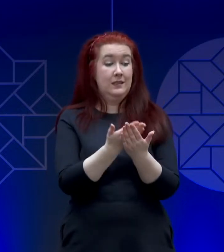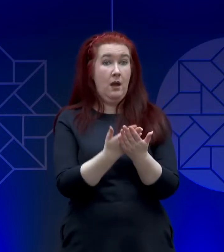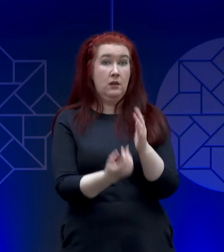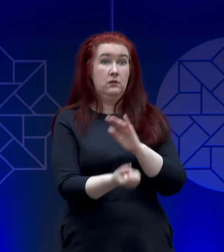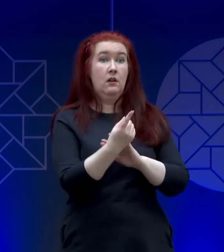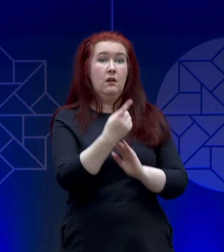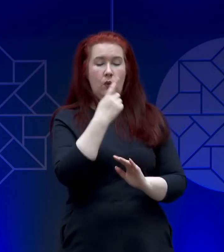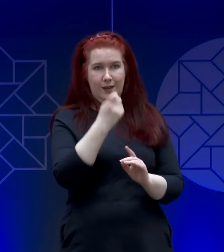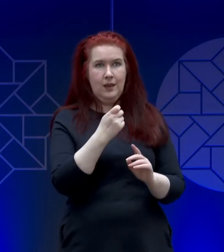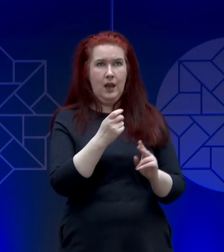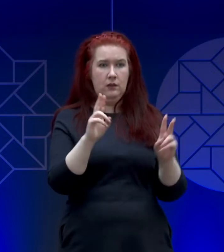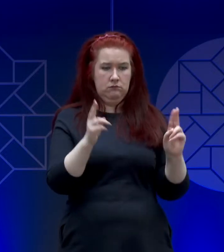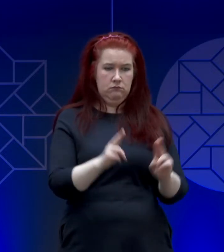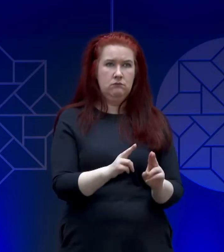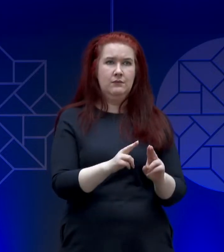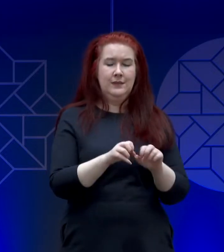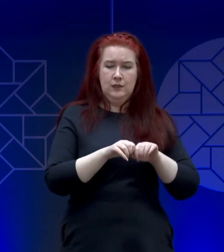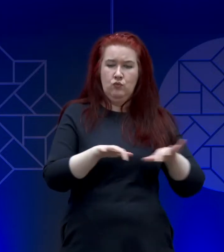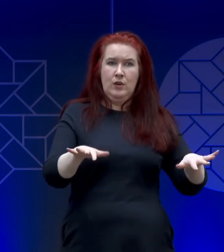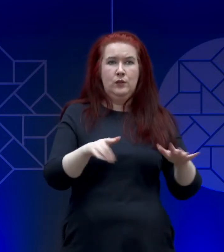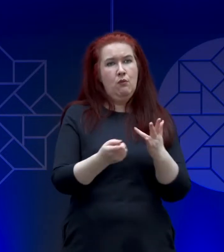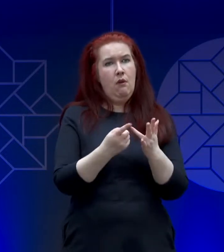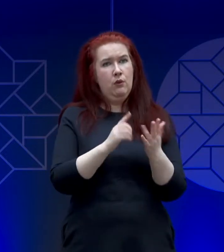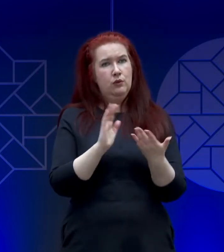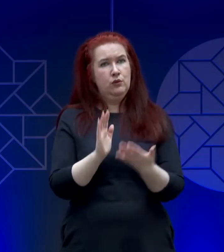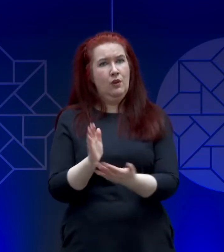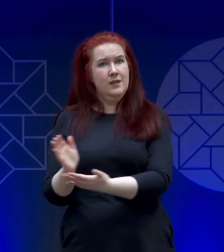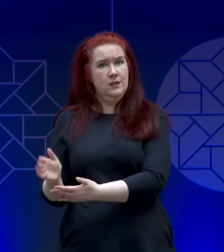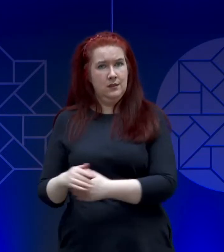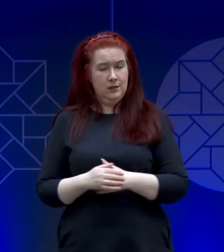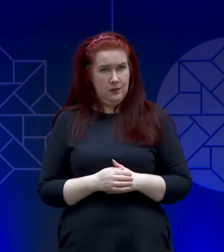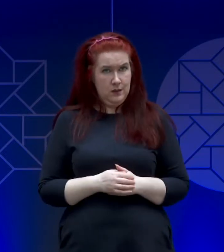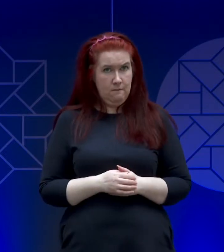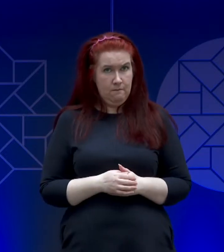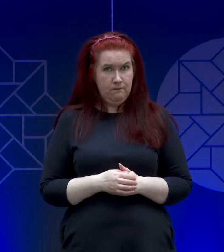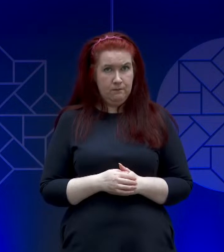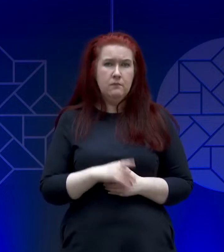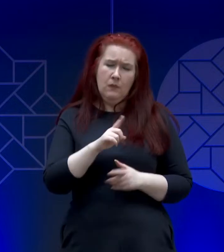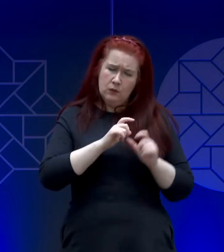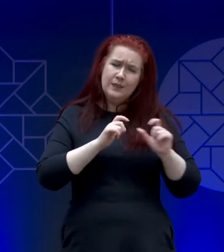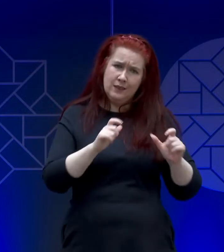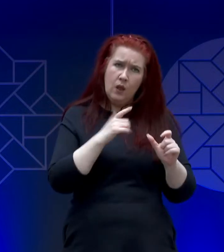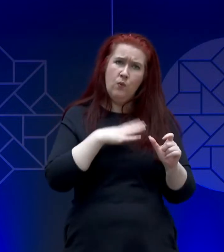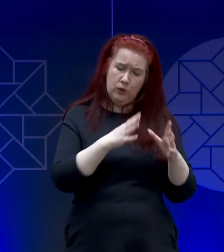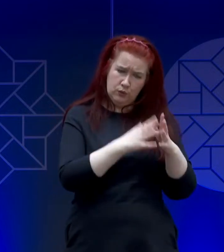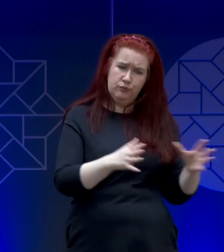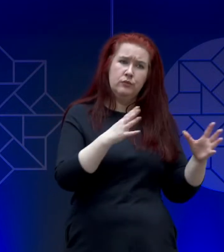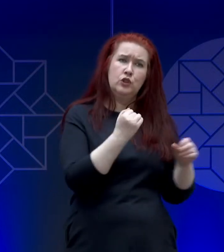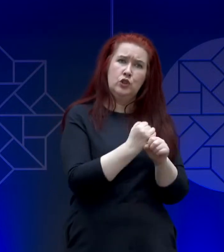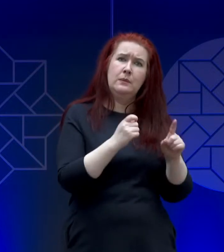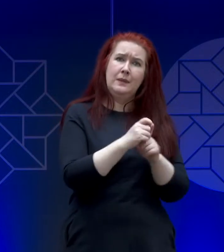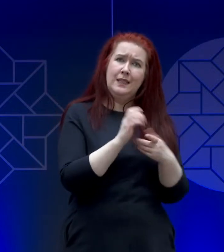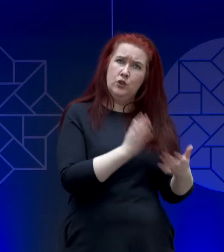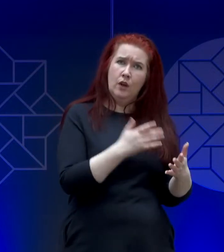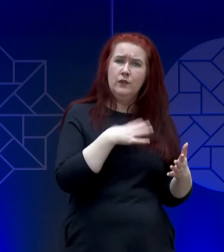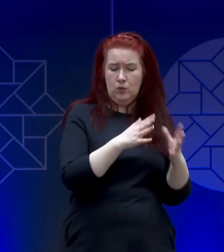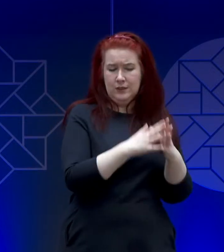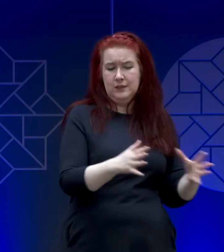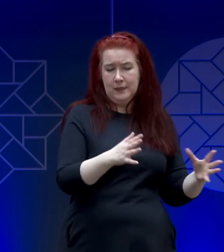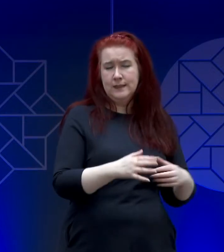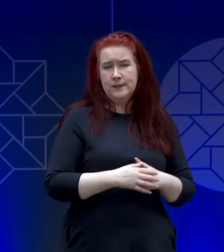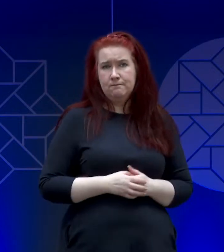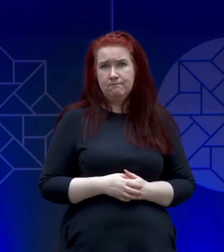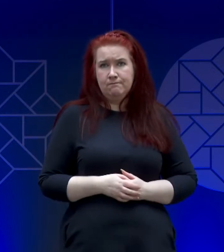itself to GP practices, along with the work that we're going to take to expand the availability of GP services into the